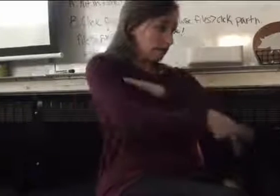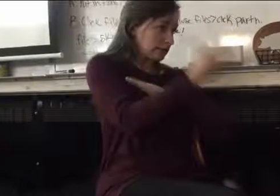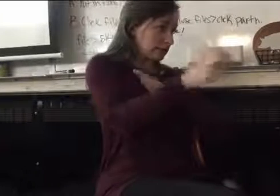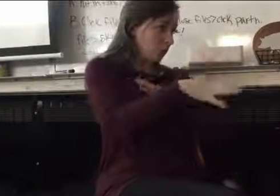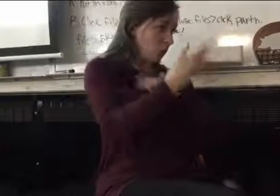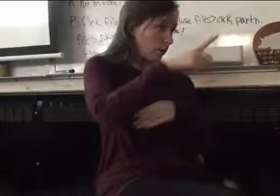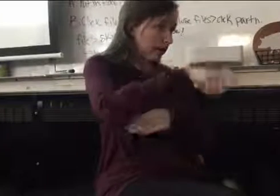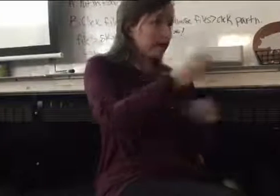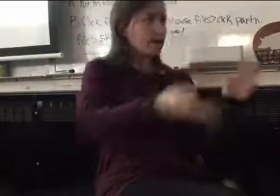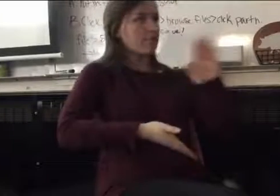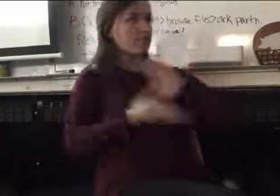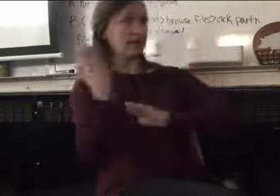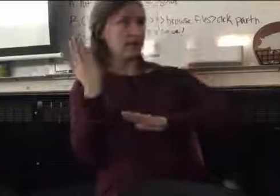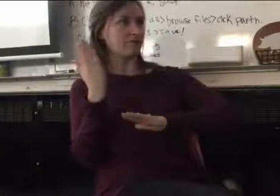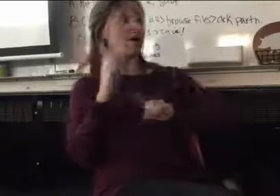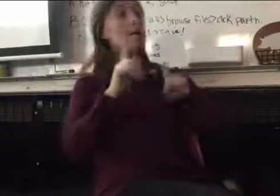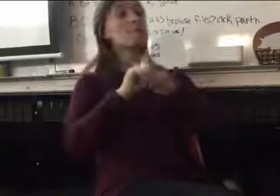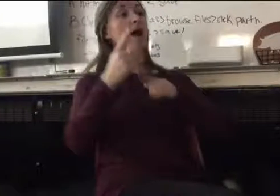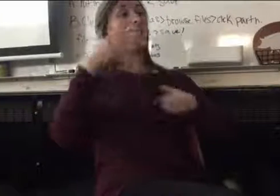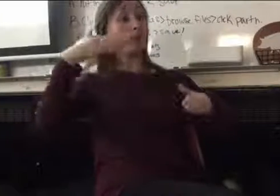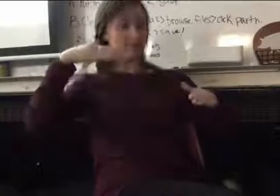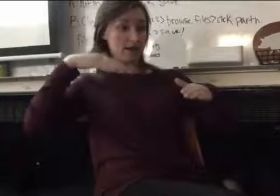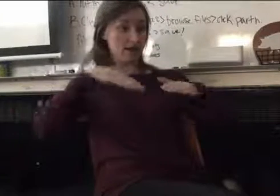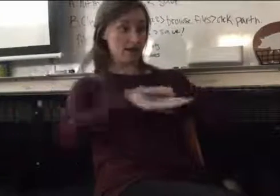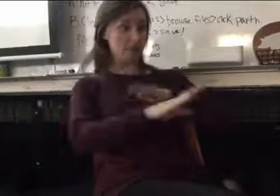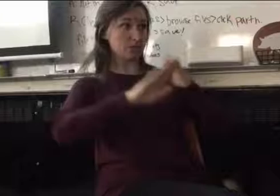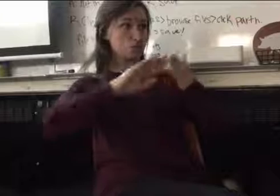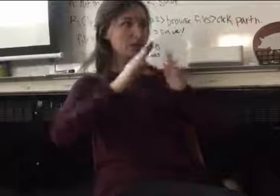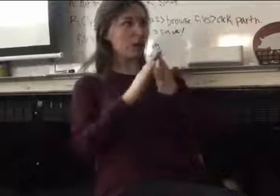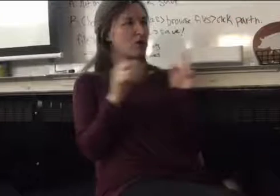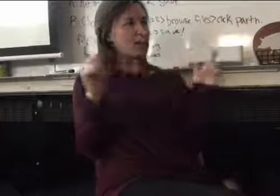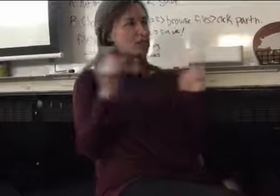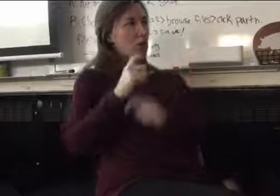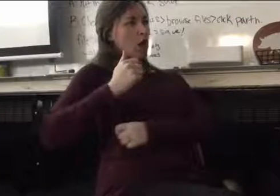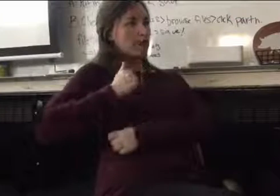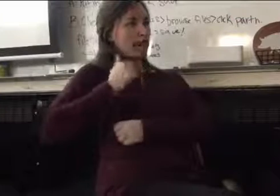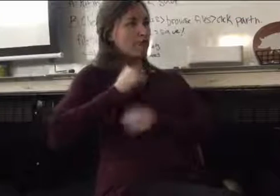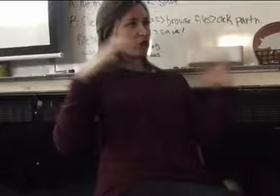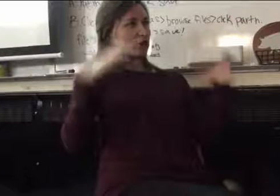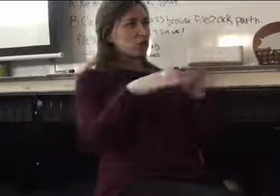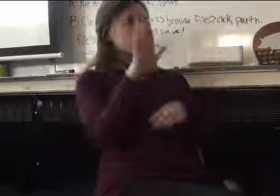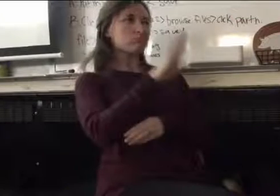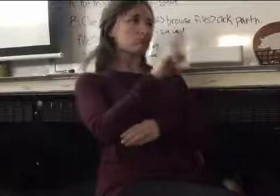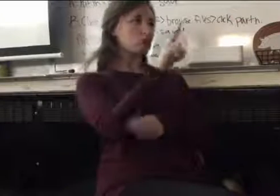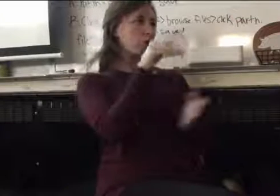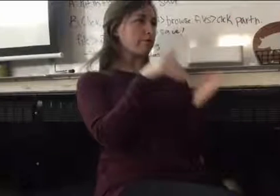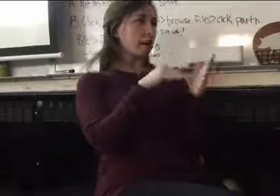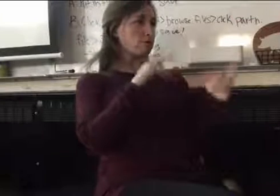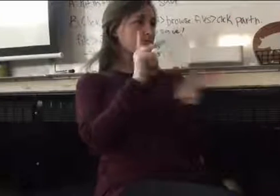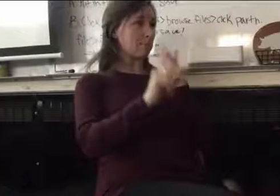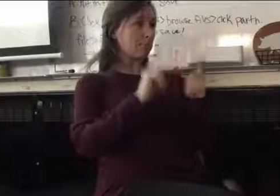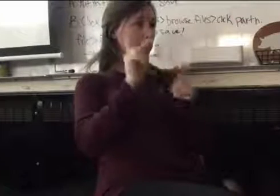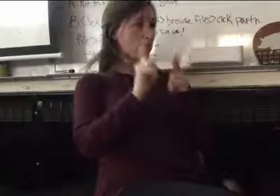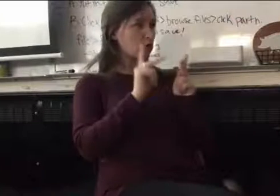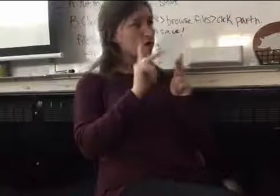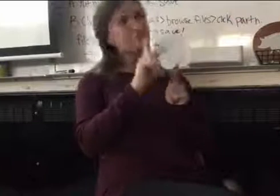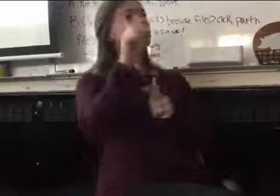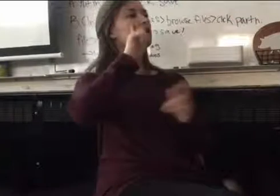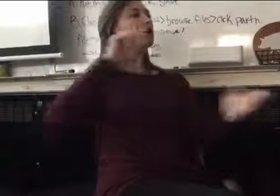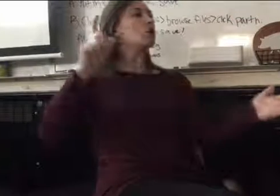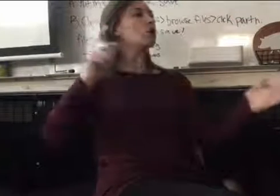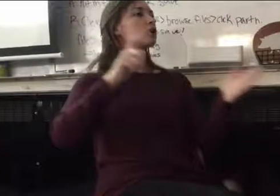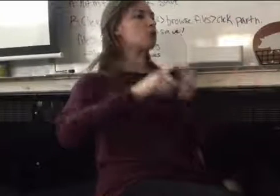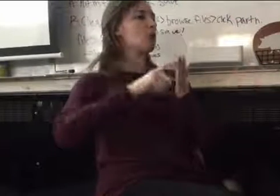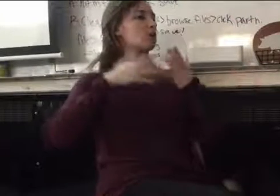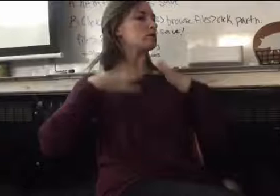leave. As they go to approach the town, a small cavalry unit of about 2,000 people notice this Confederate outfit